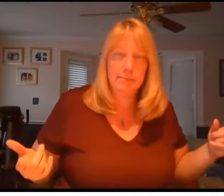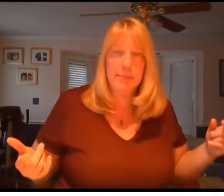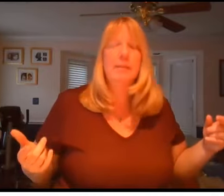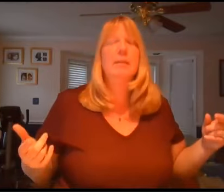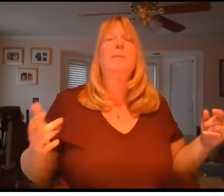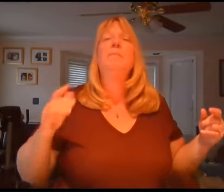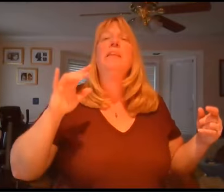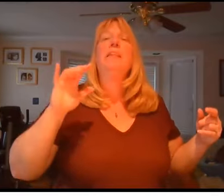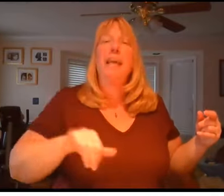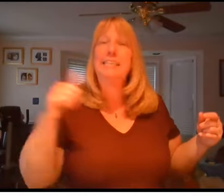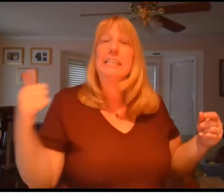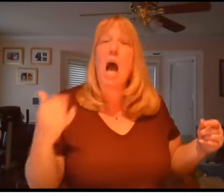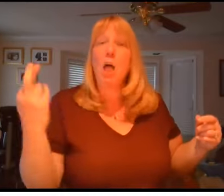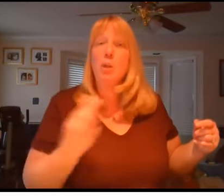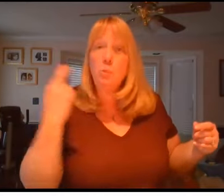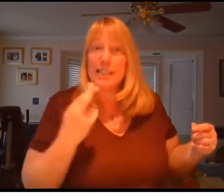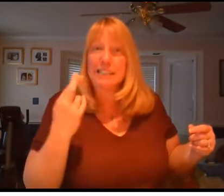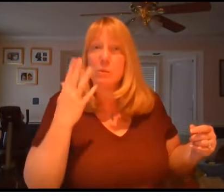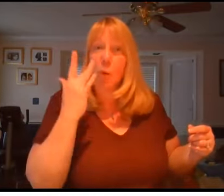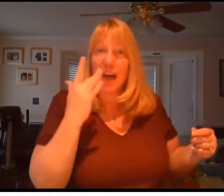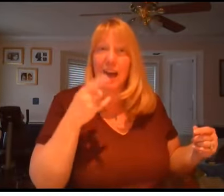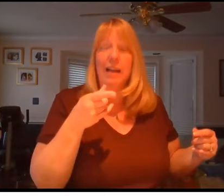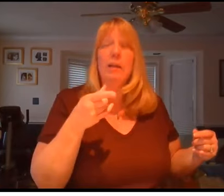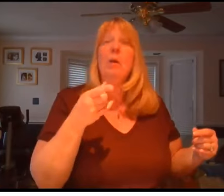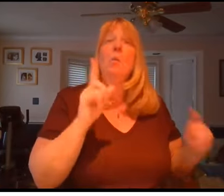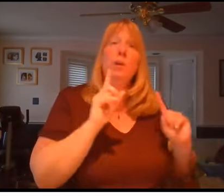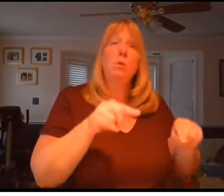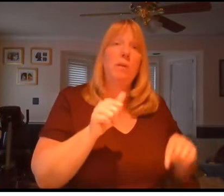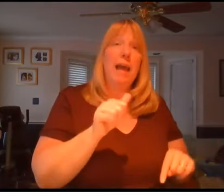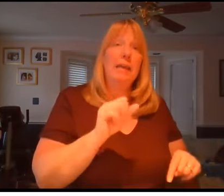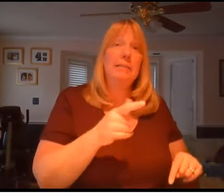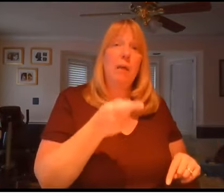the signing styles are all over the place. That's another reason why